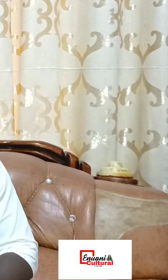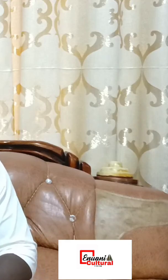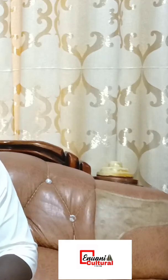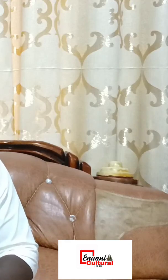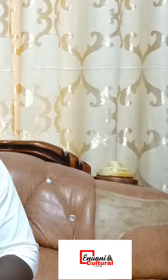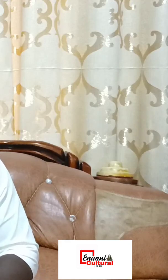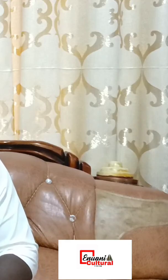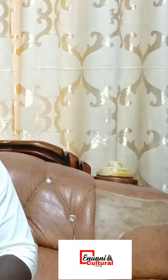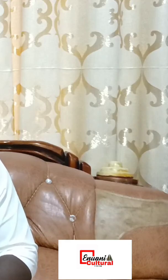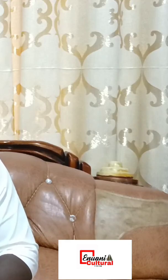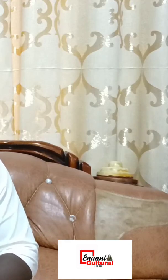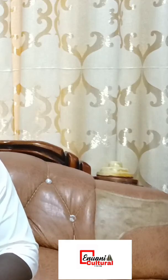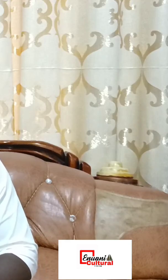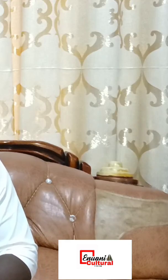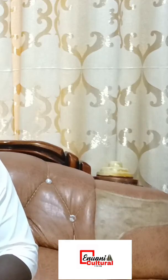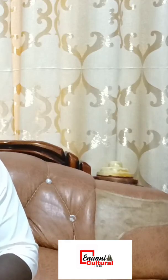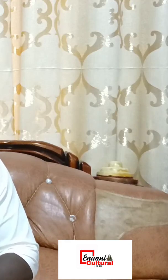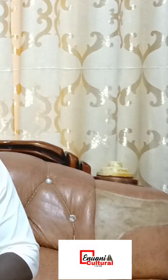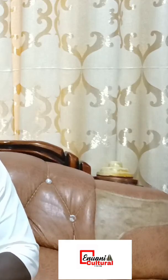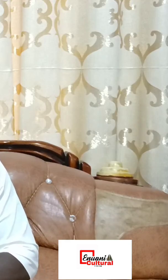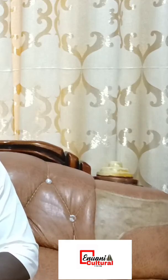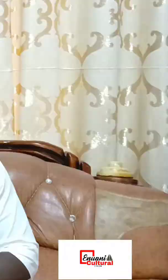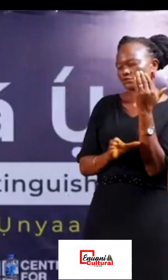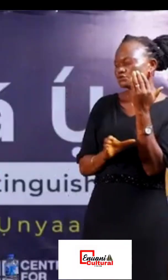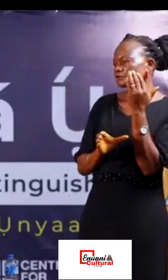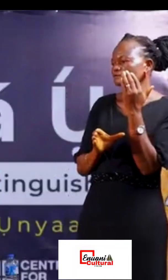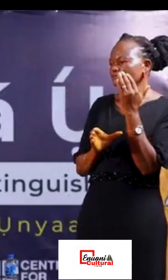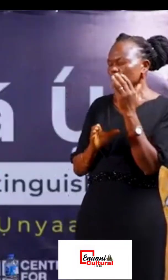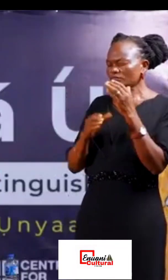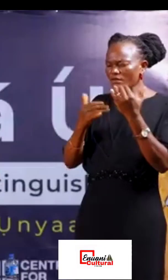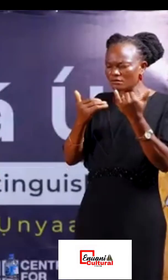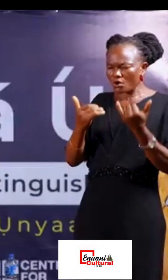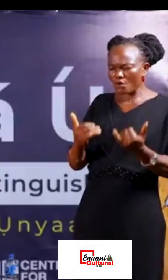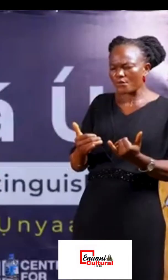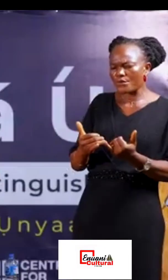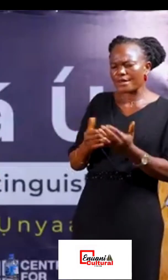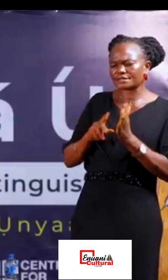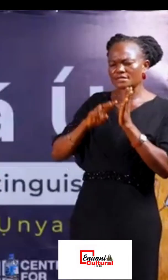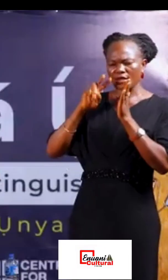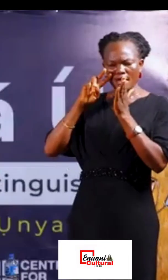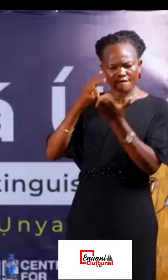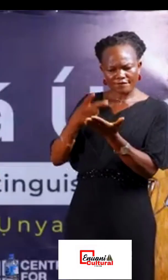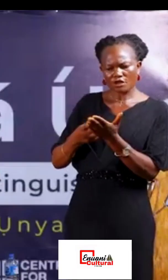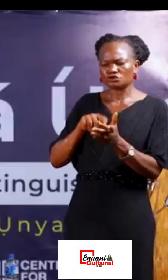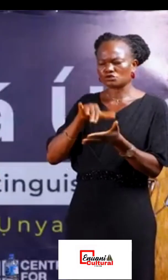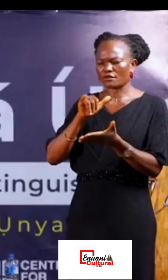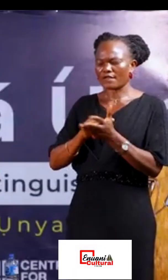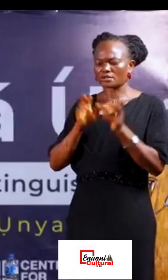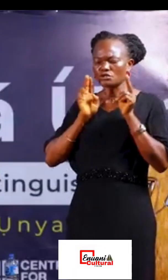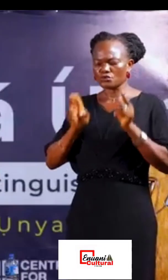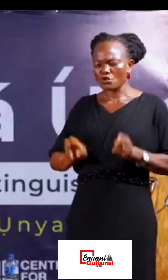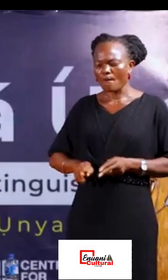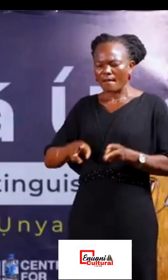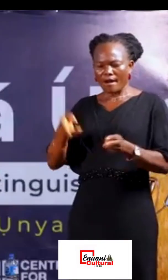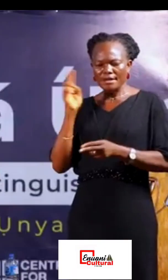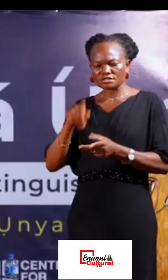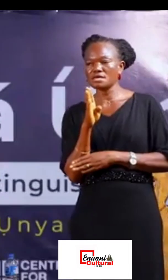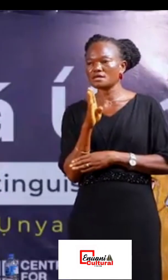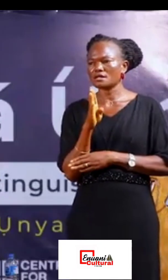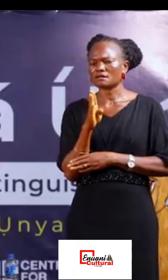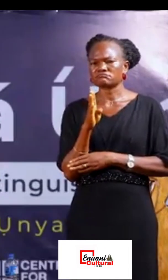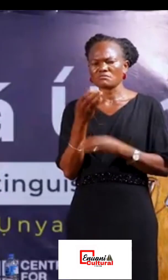together and watch this video to the very last minute. Current evidence points to the fact that human history began in